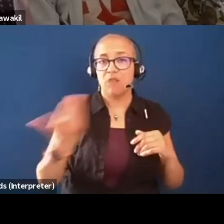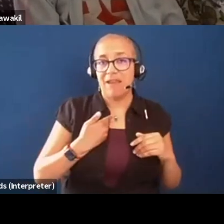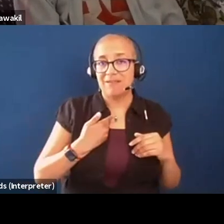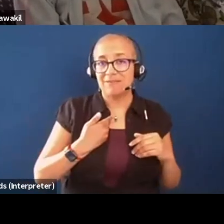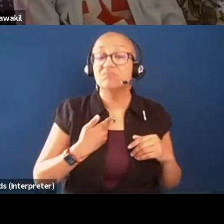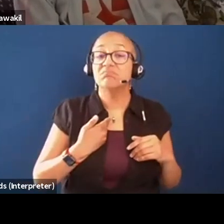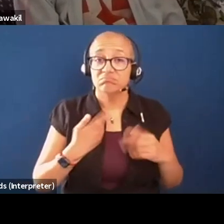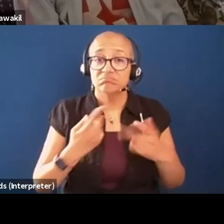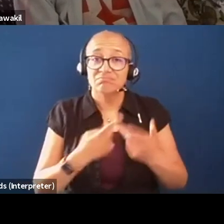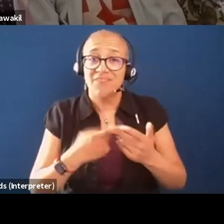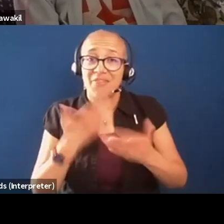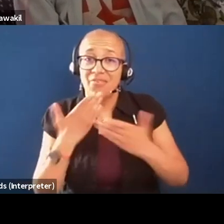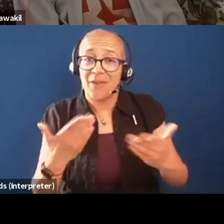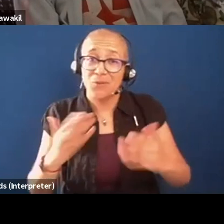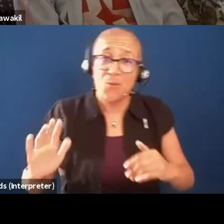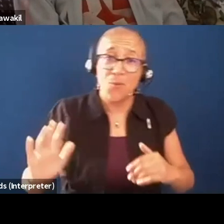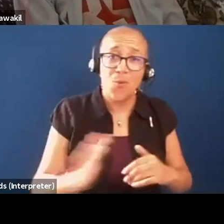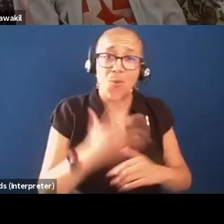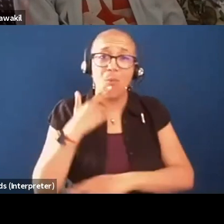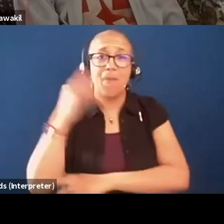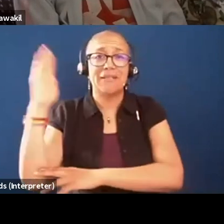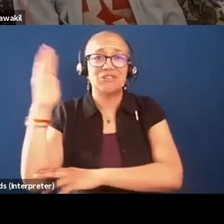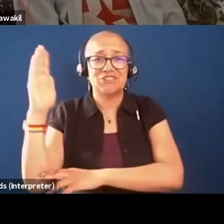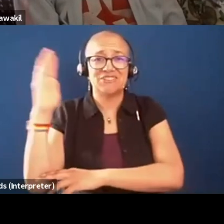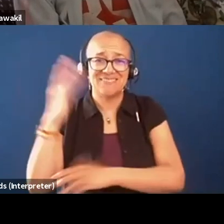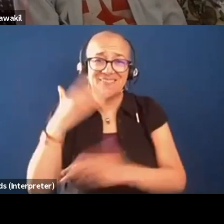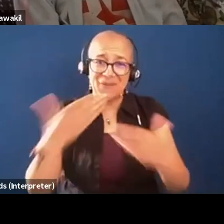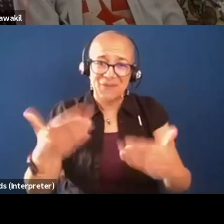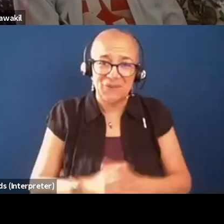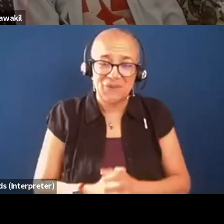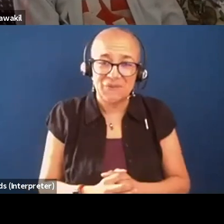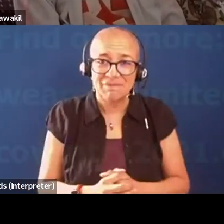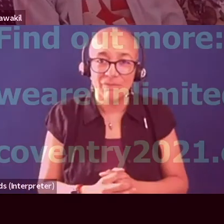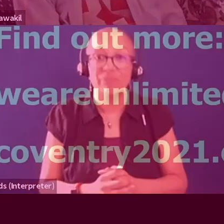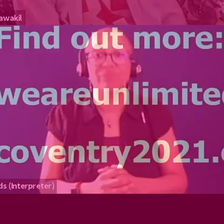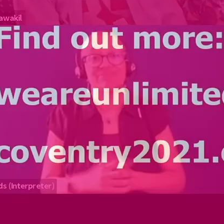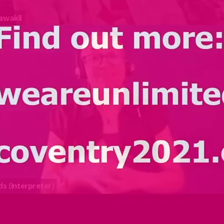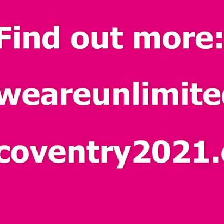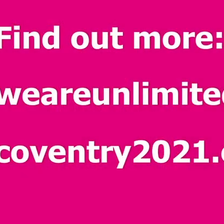another thank you to all our pitchers. Great.